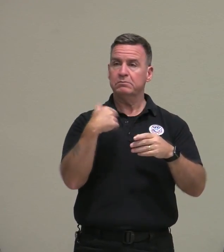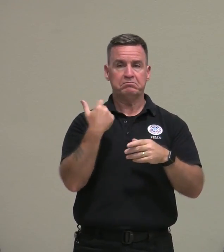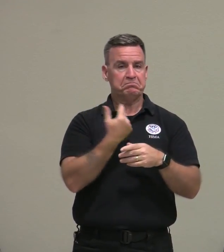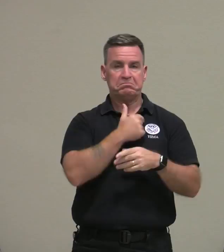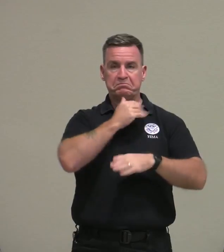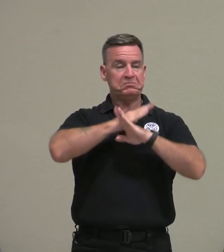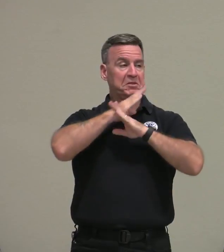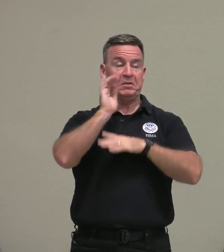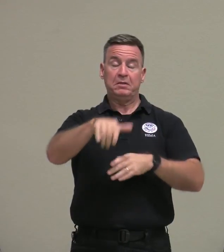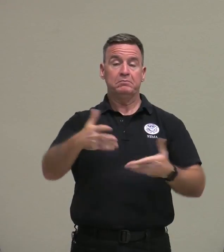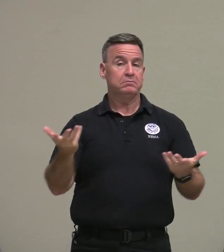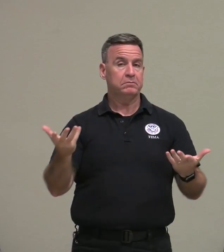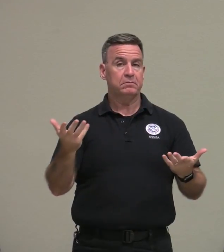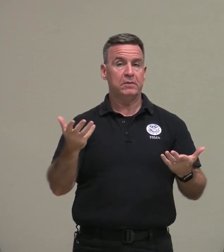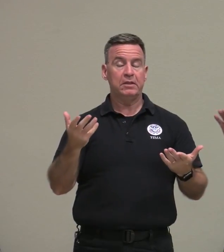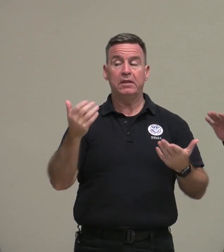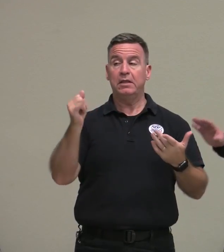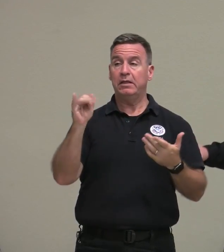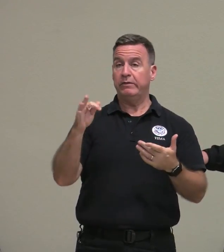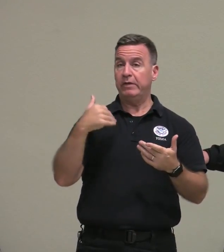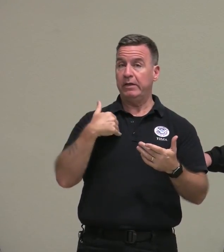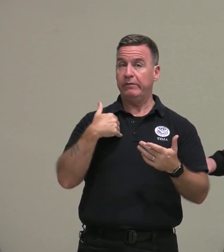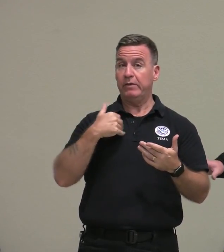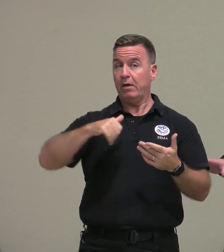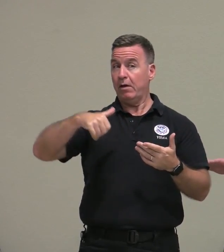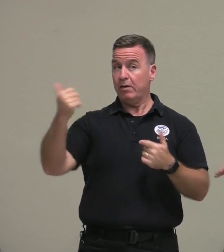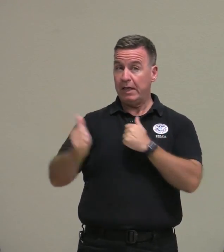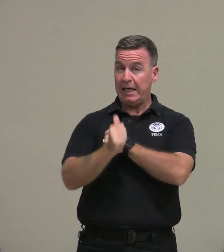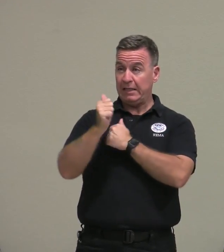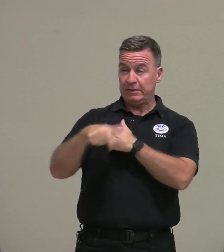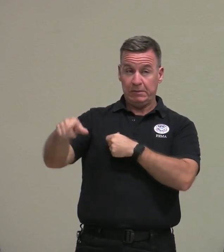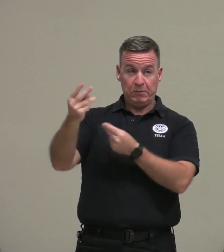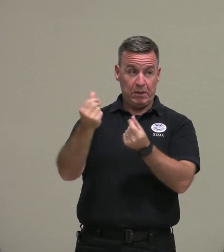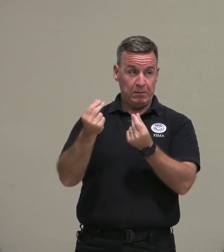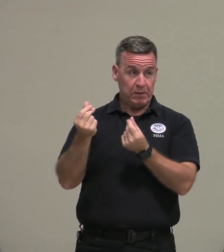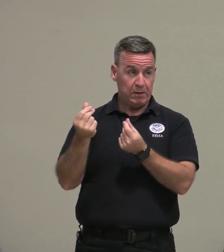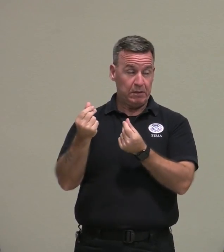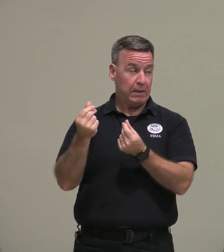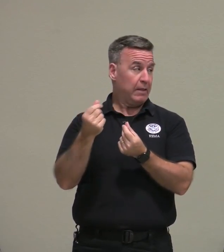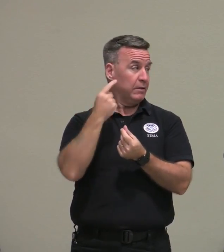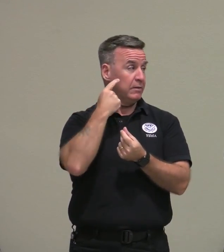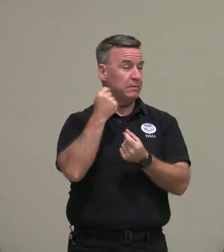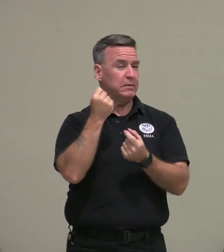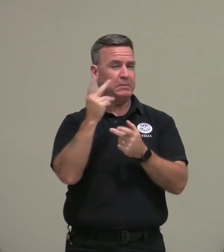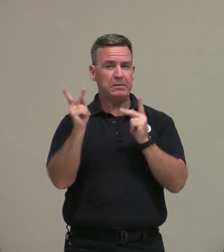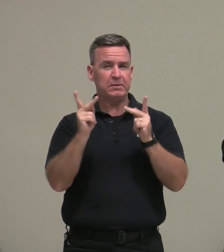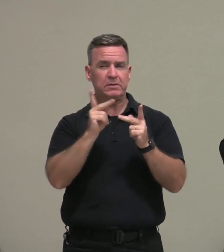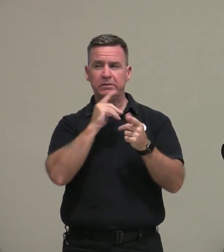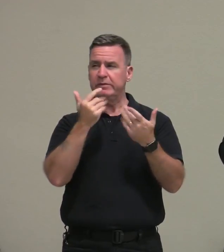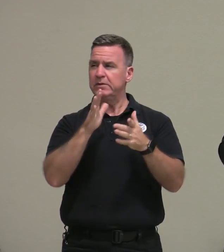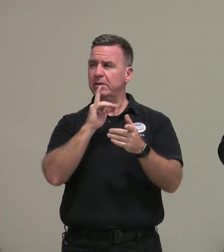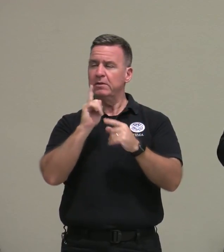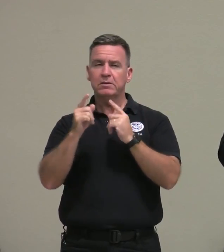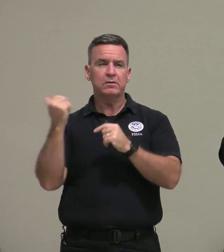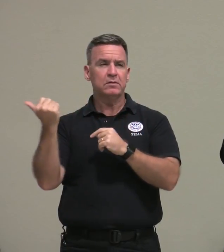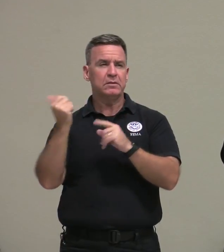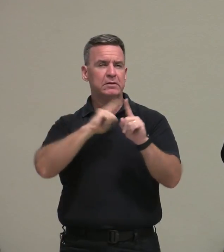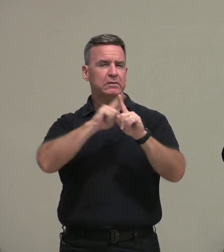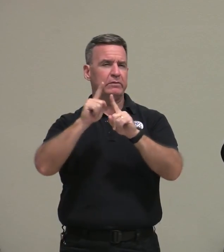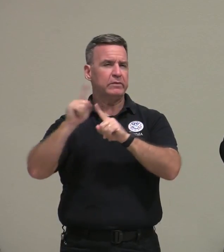are not standing in the way. If there are other hazards on the property, I think a lot of people have spoke to the different various